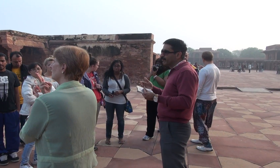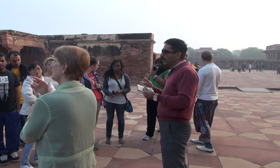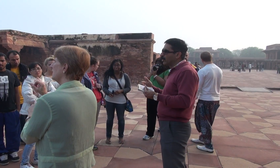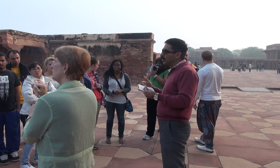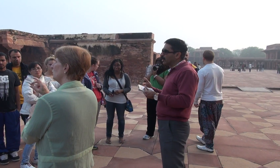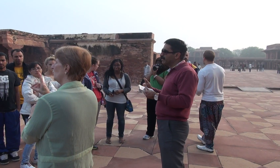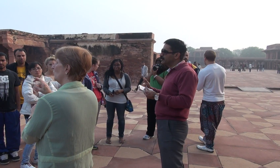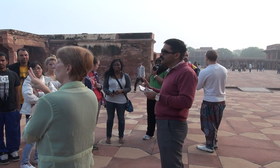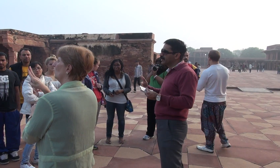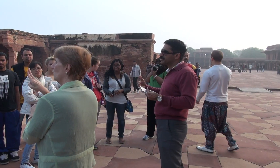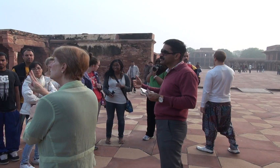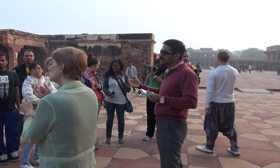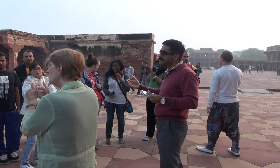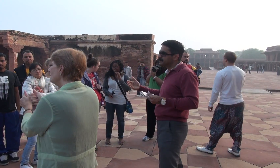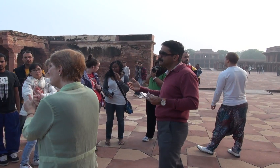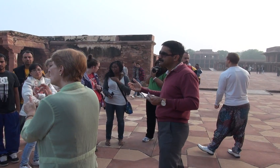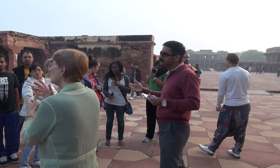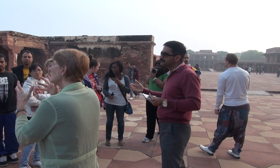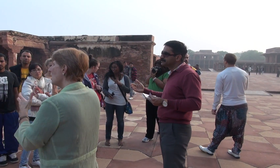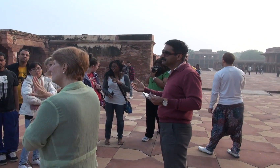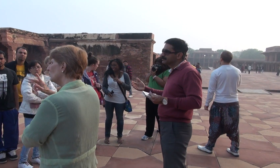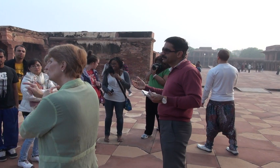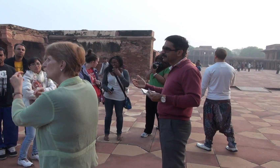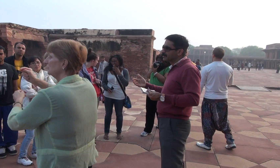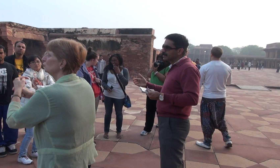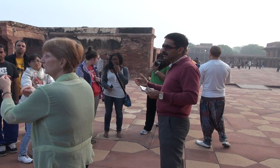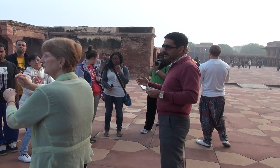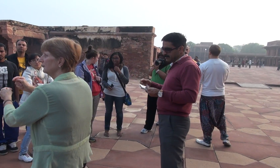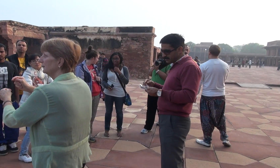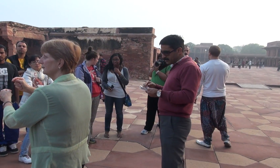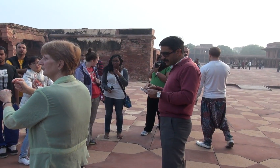So he followed a lot of Hindu traditions.